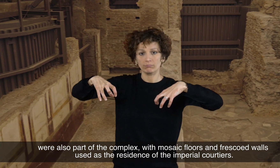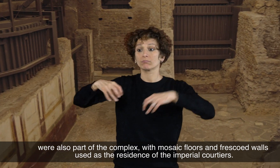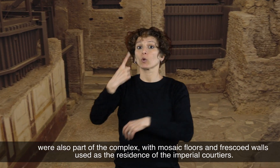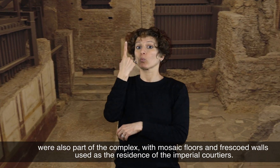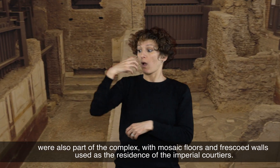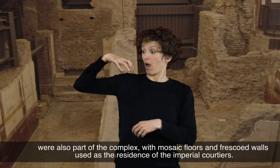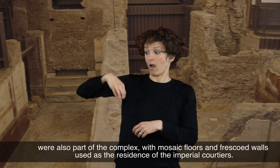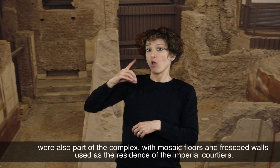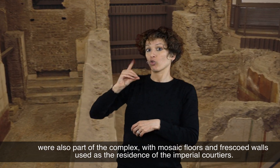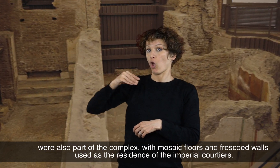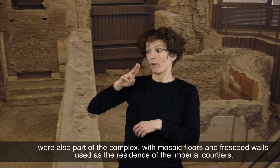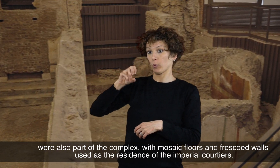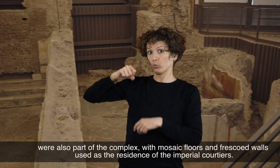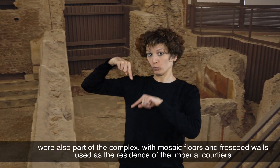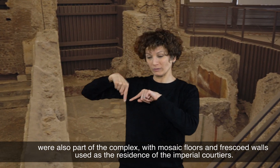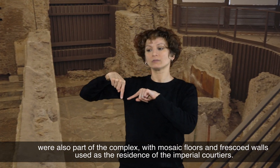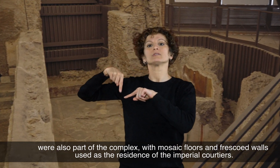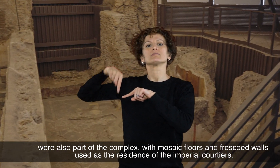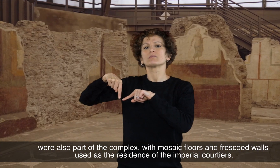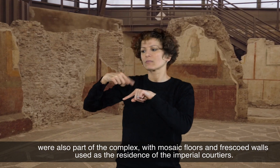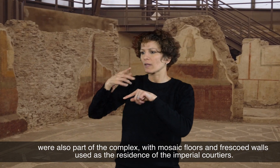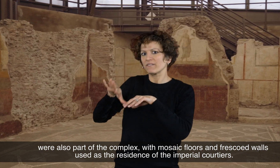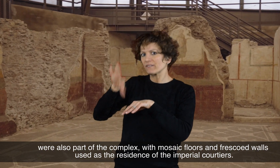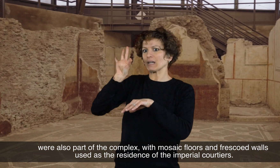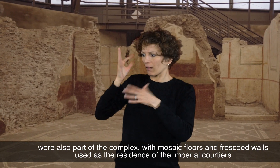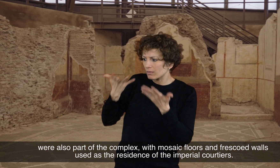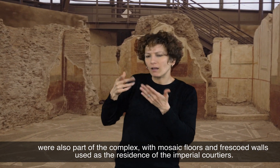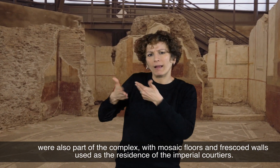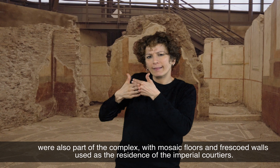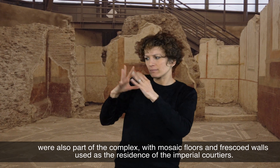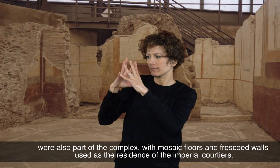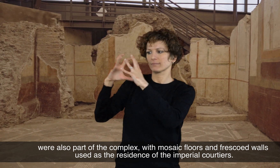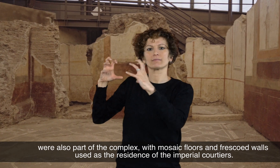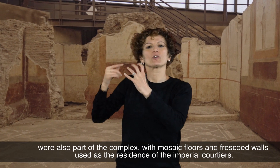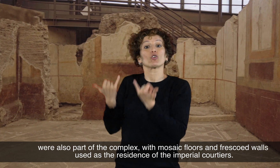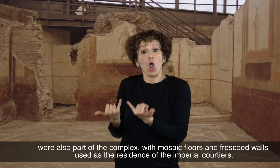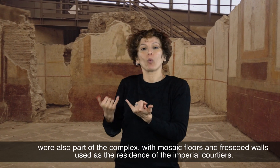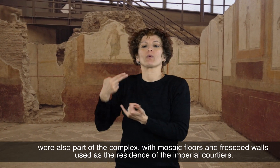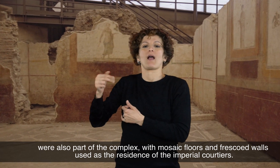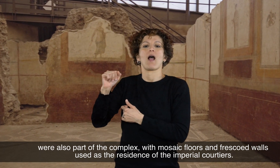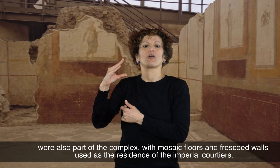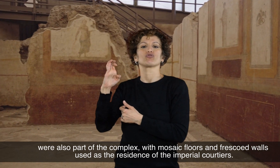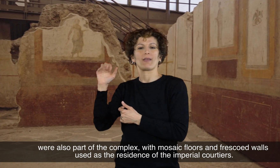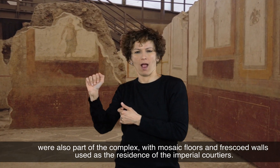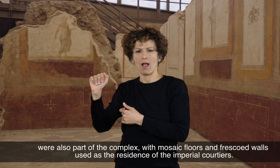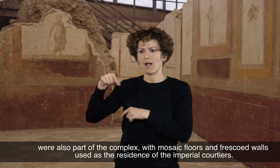part of the complex, with mosaic floors and frescoed walls used as the residence of the